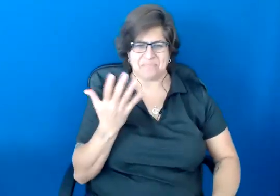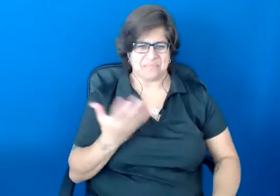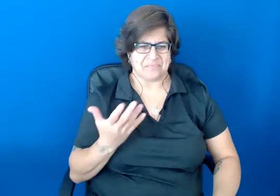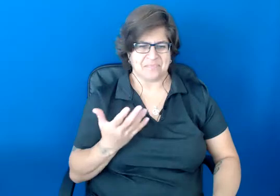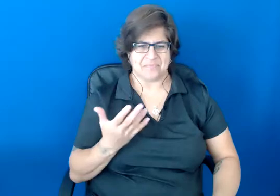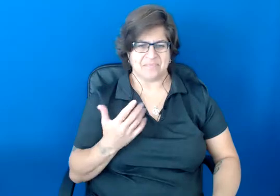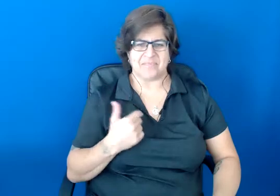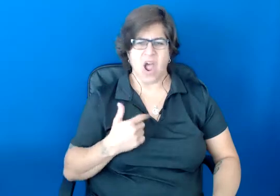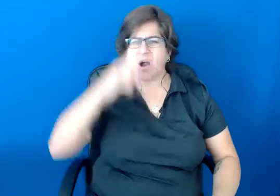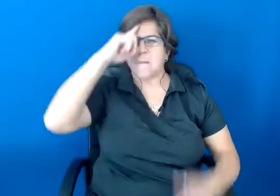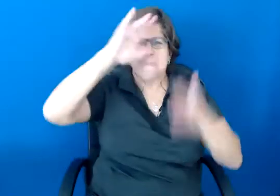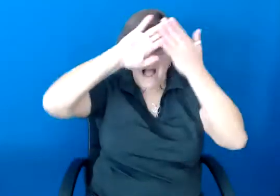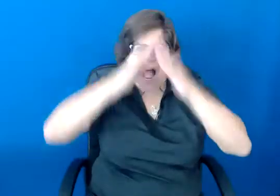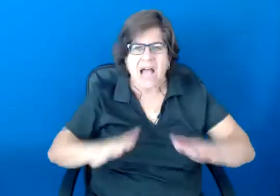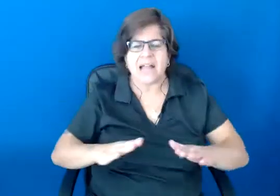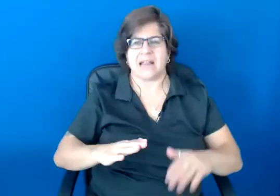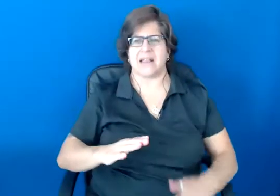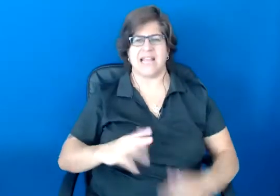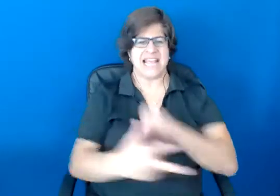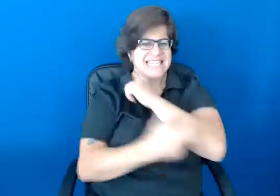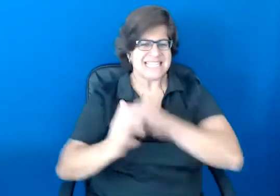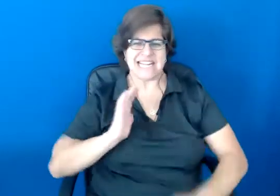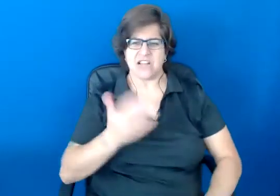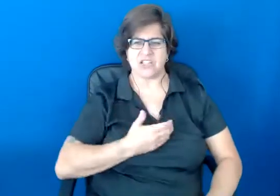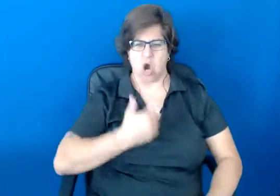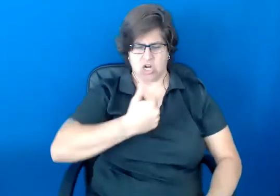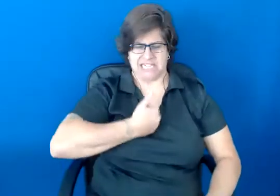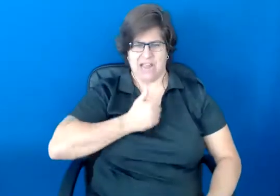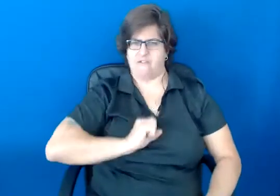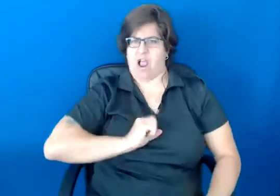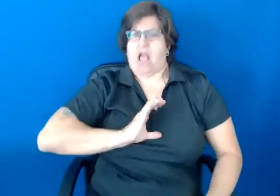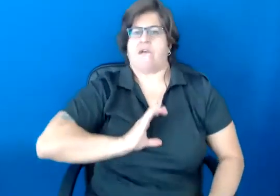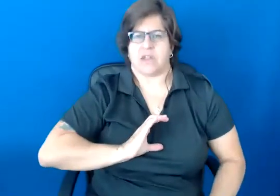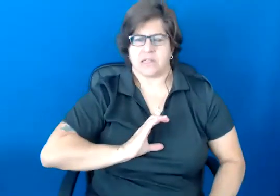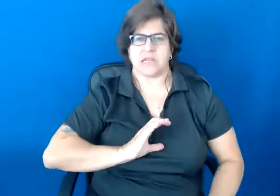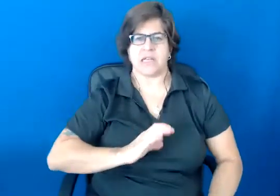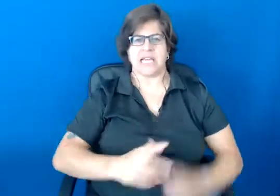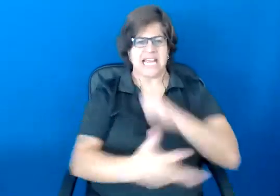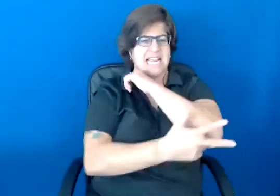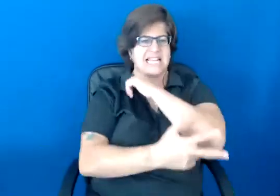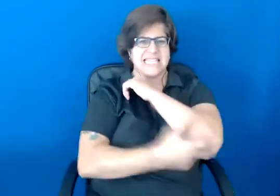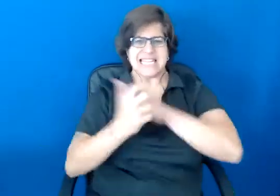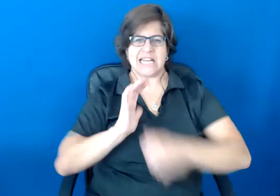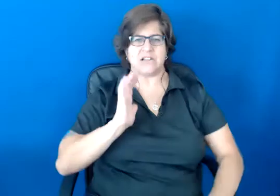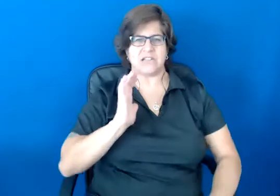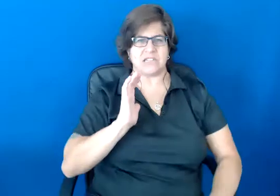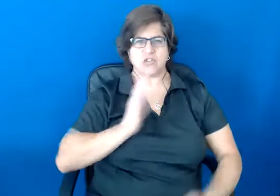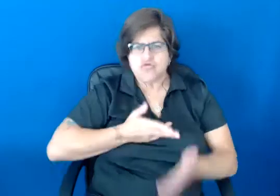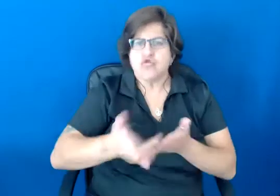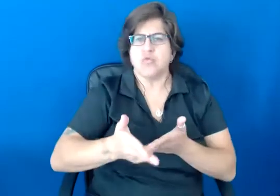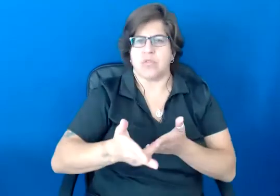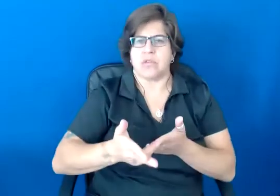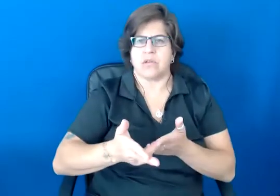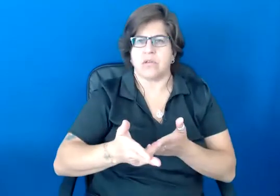all of our peace of mind. It steals our self-confidence. It steals the truth